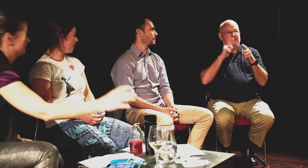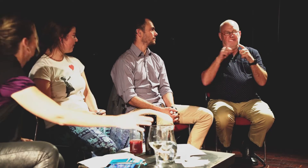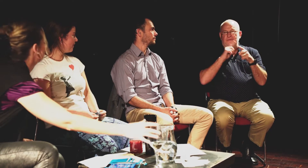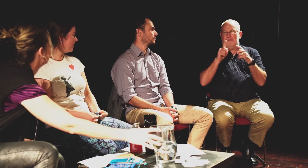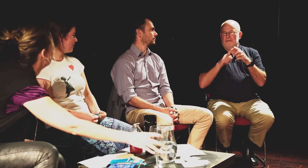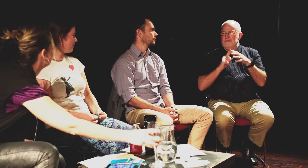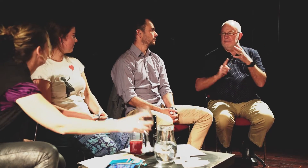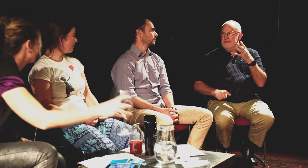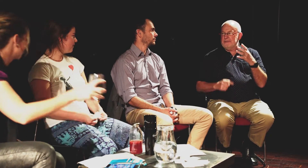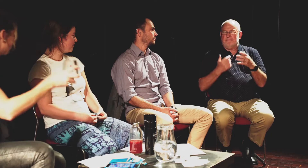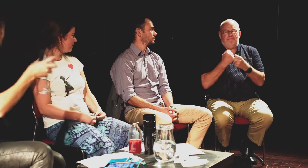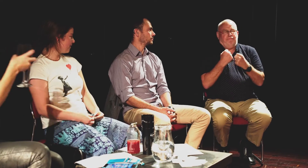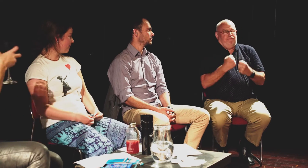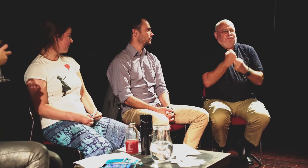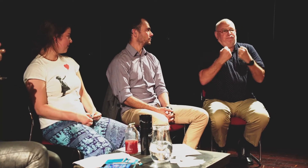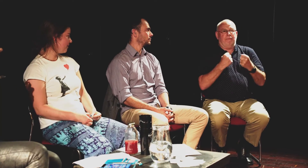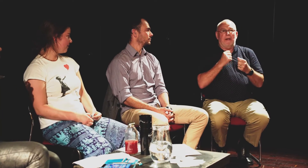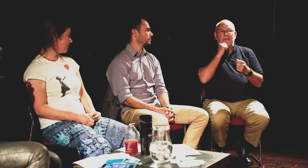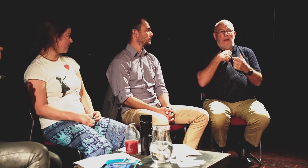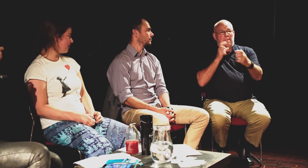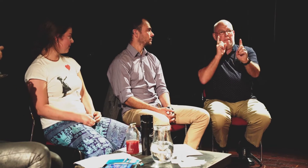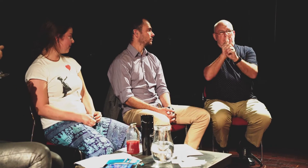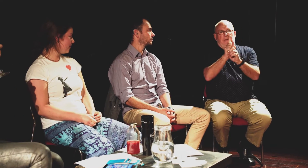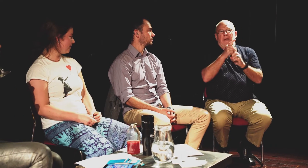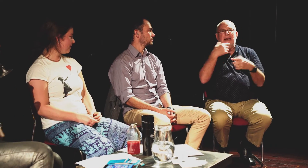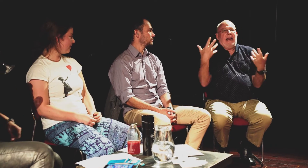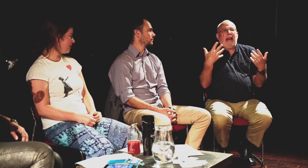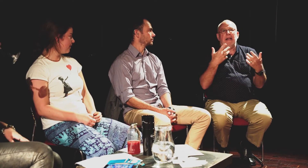I've been trying to think for a while what would be the strength of me being deaf. I think